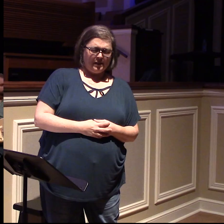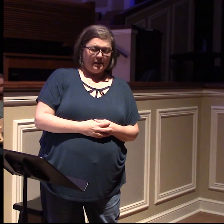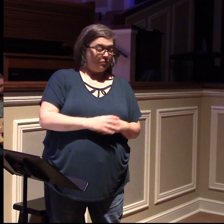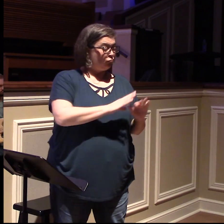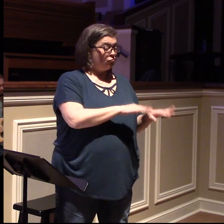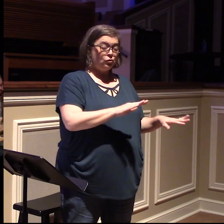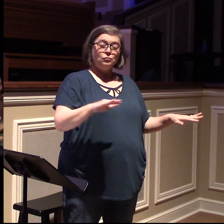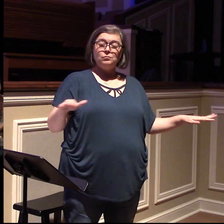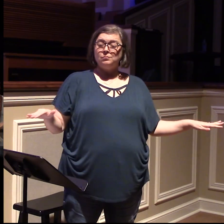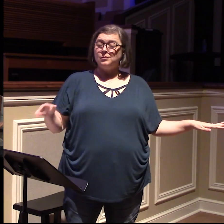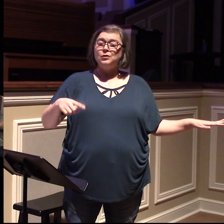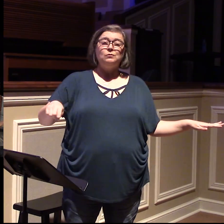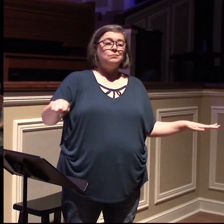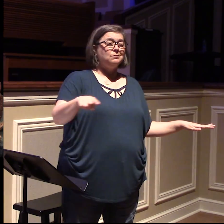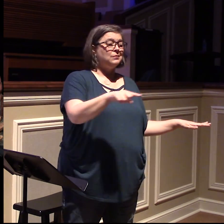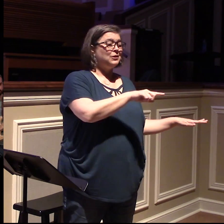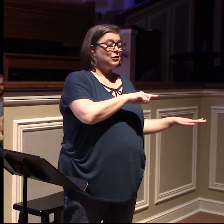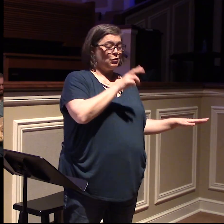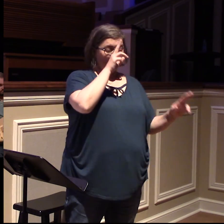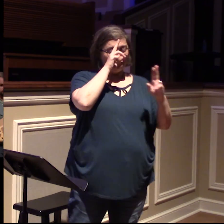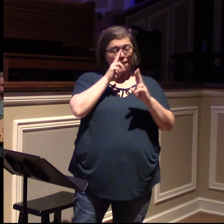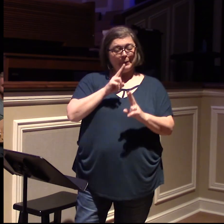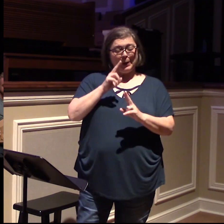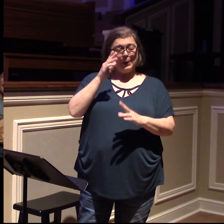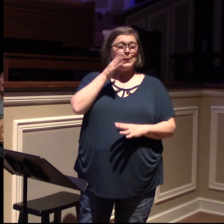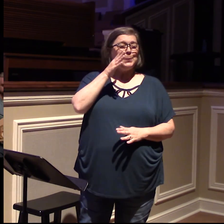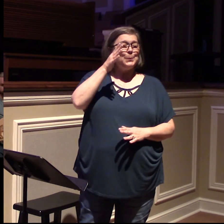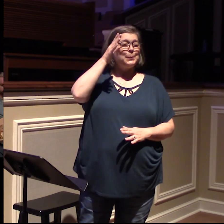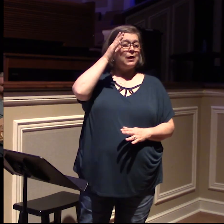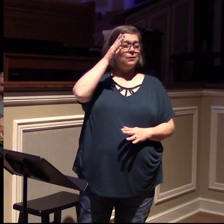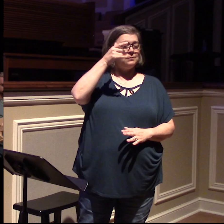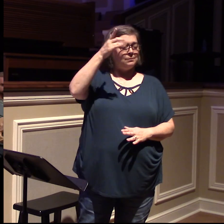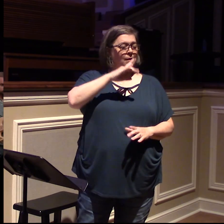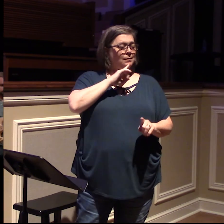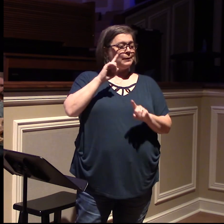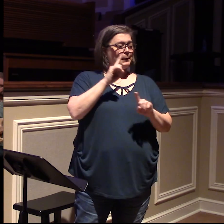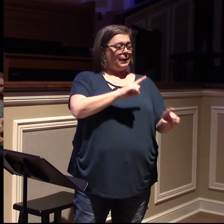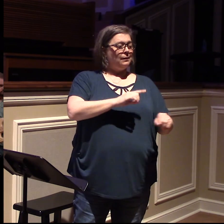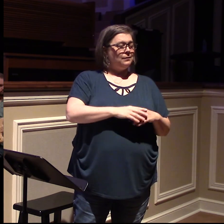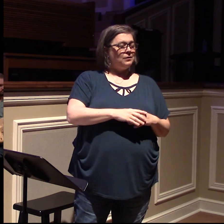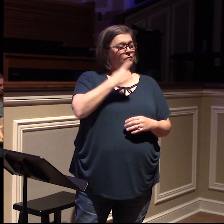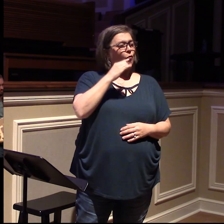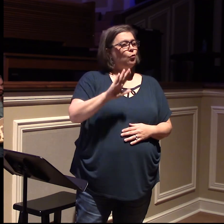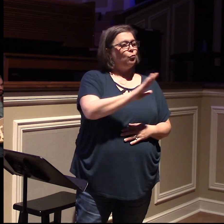Children, that you would seek to honor your parents. It's a commandment. It's for your